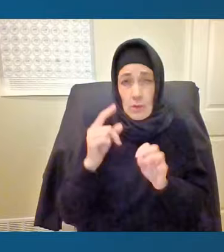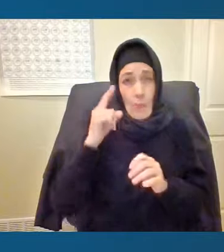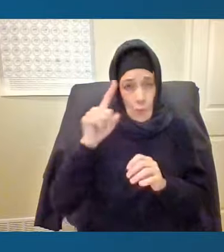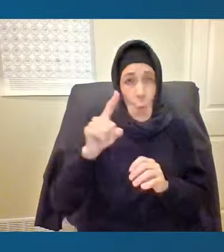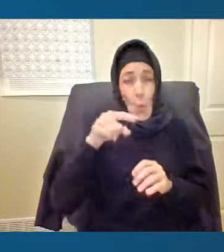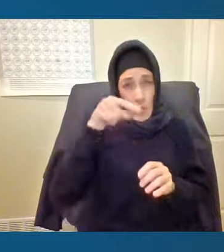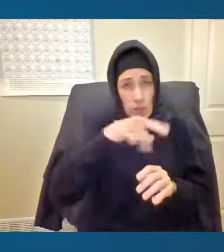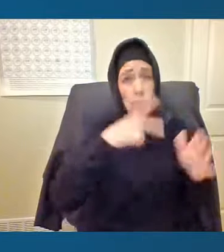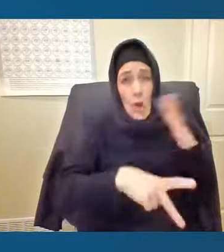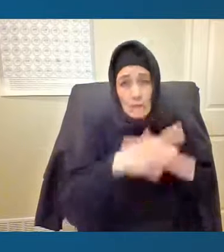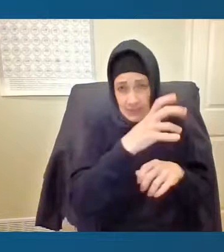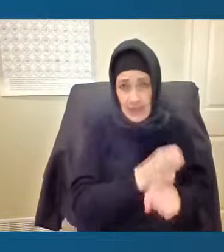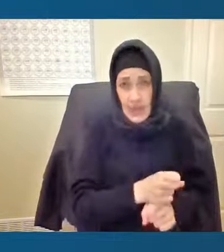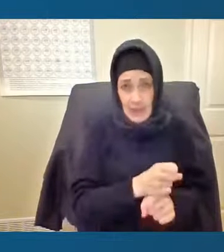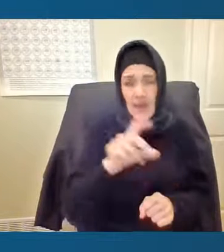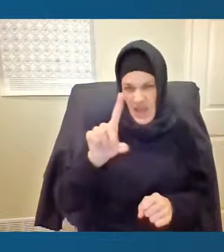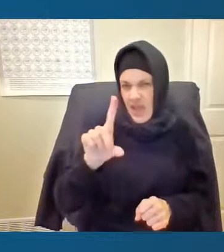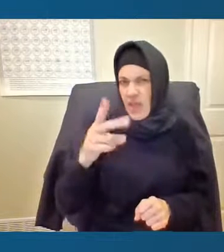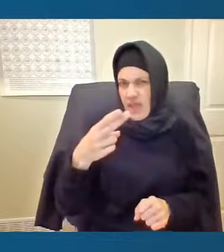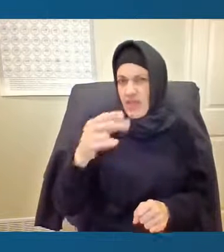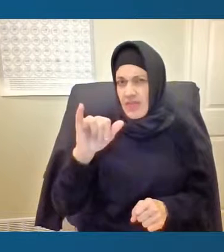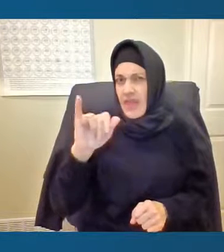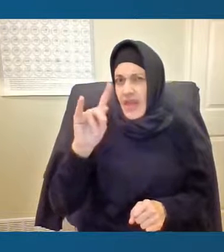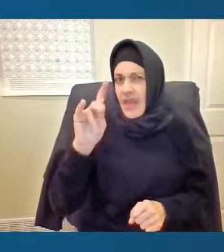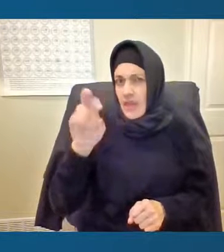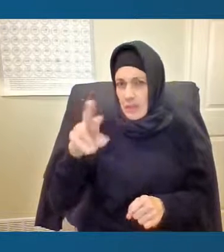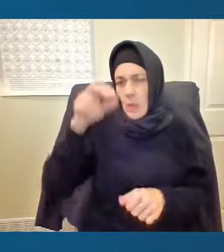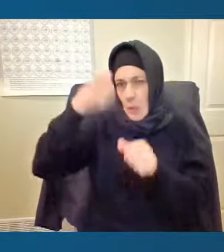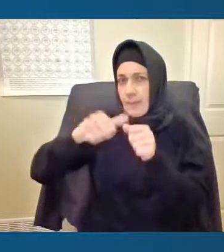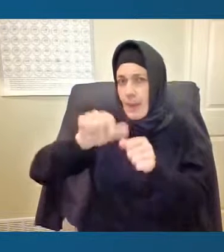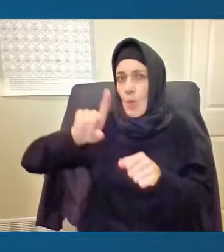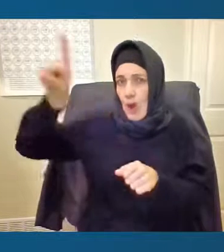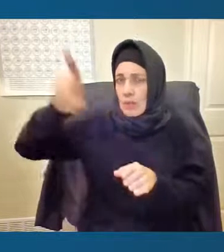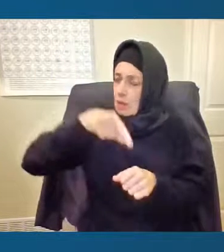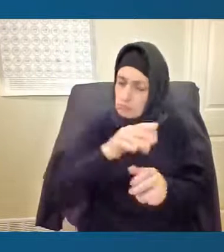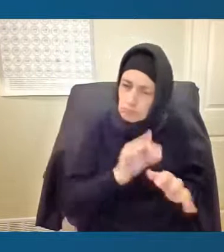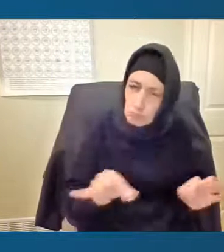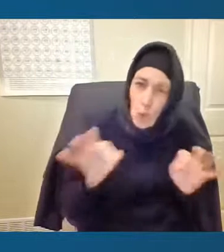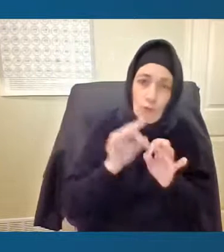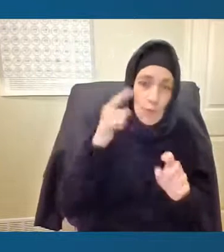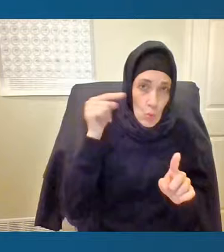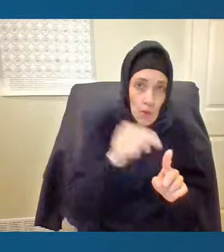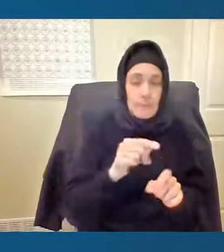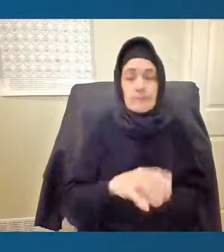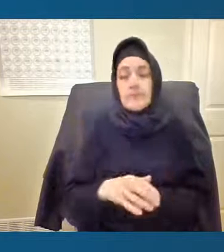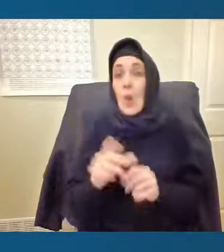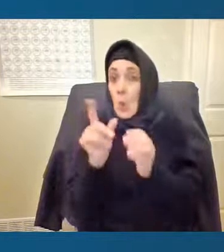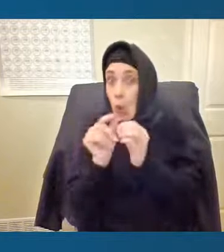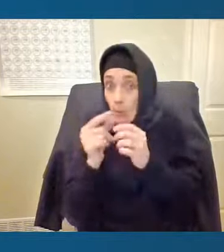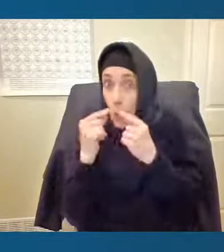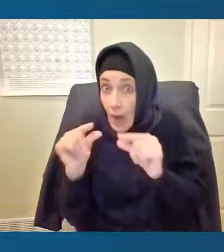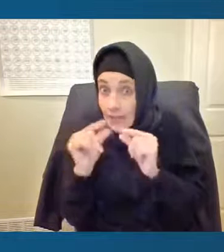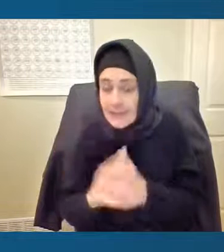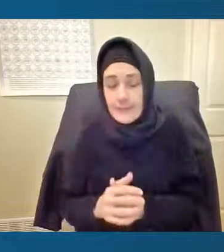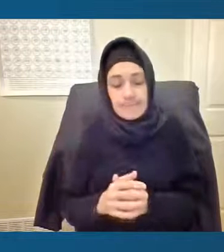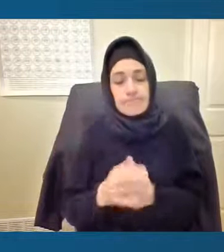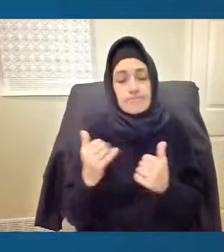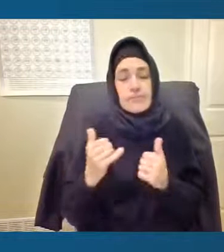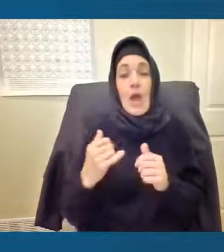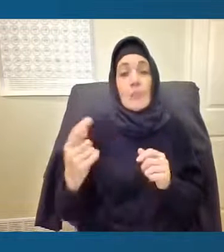Allah subhanahu wa ta'ala. One more hadith, and then we're going to go deeper into this. Rasul sallallahu alayhi wa sallam, one man, he came to